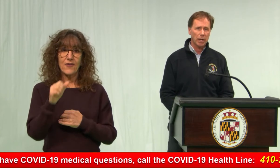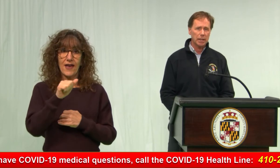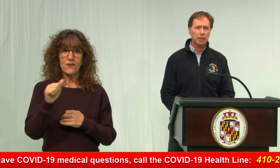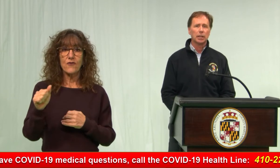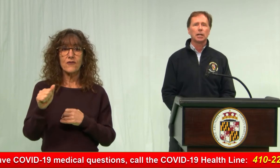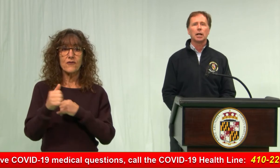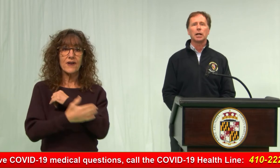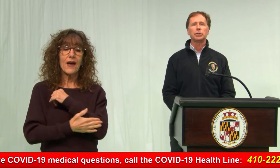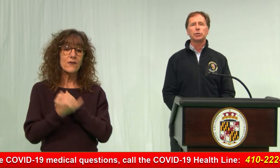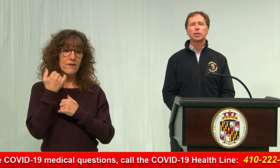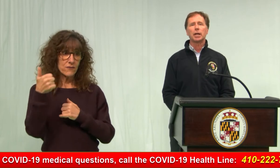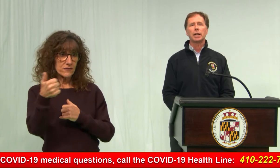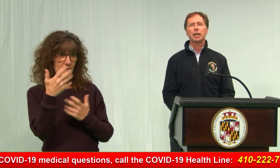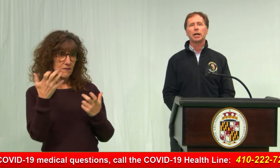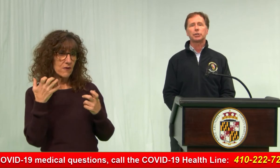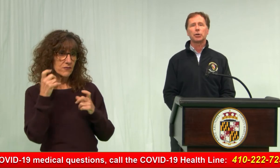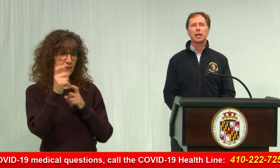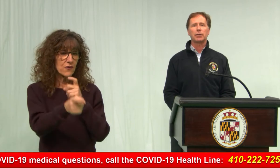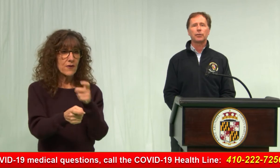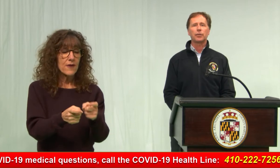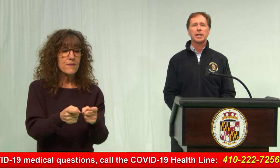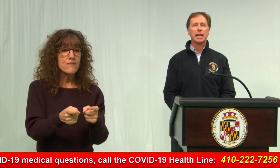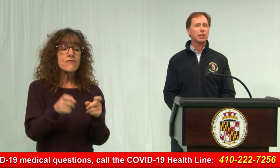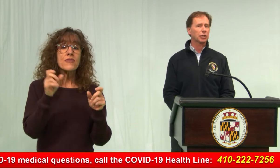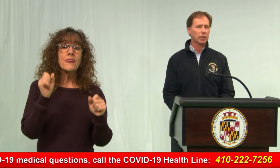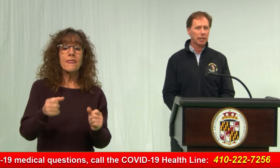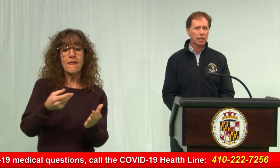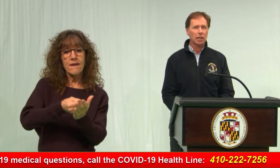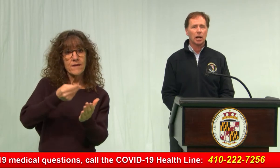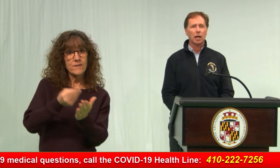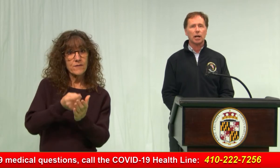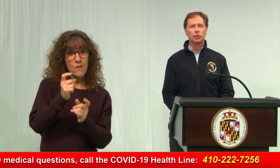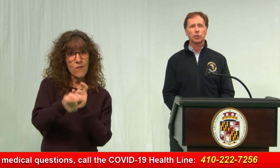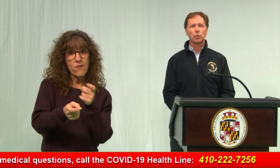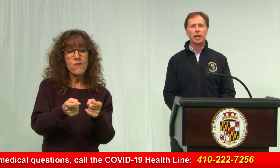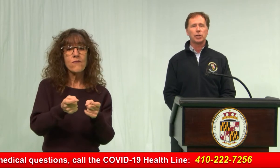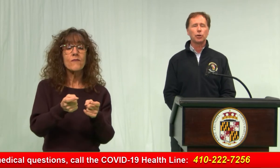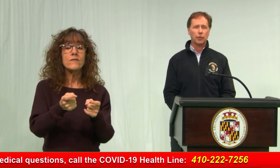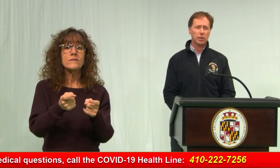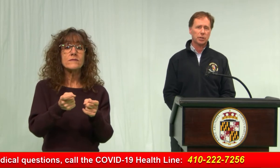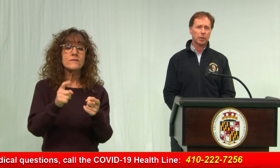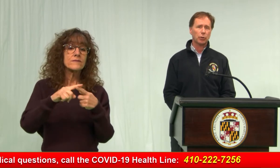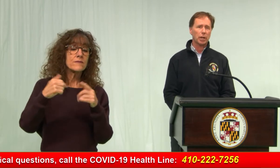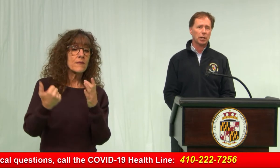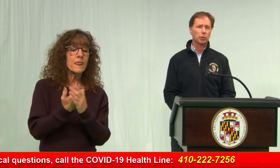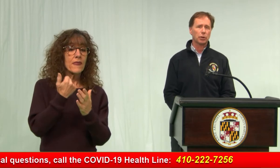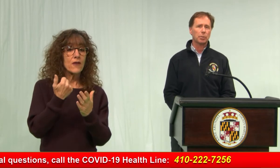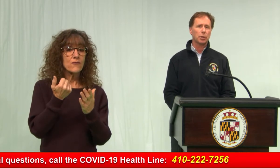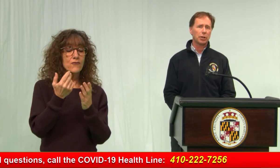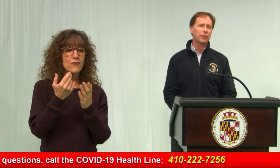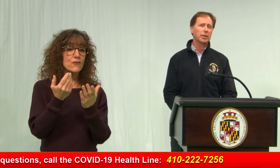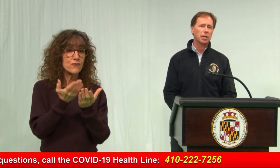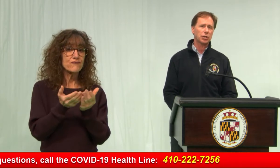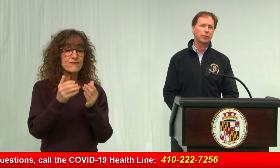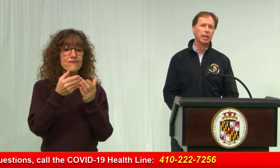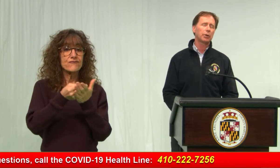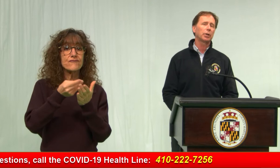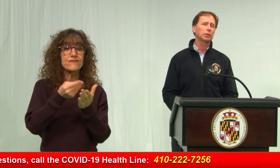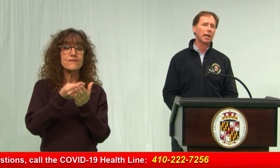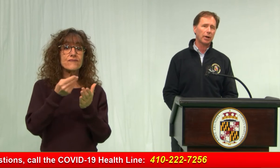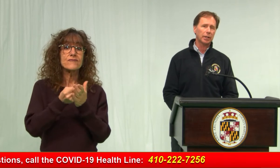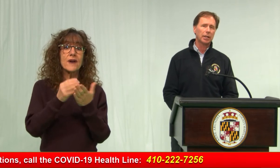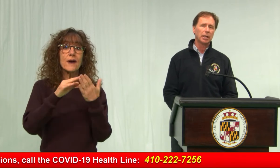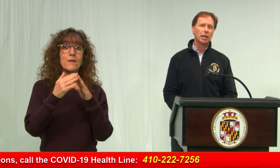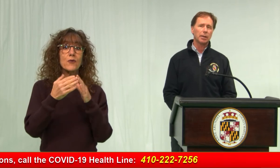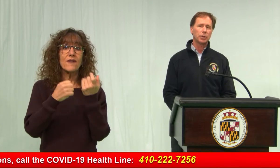like to donate, you can donate financially to a new fund that's been created through the Community Foundation of Anne